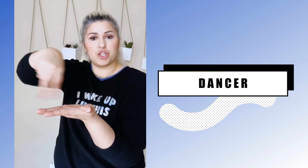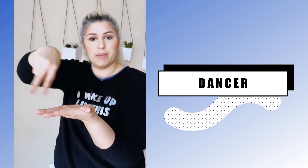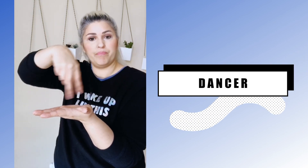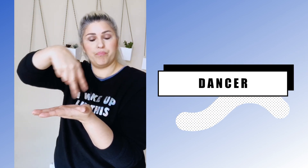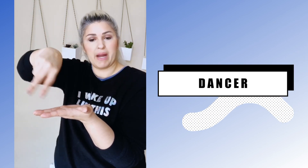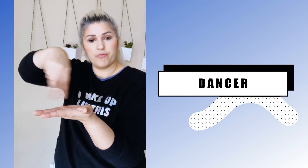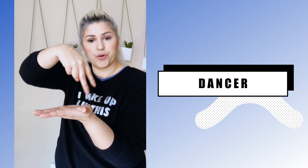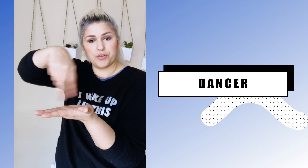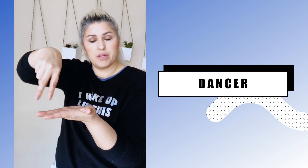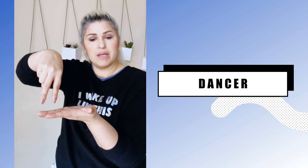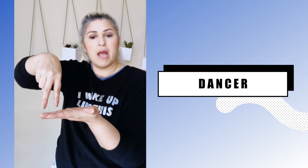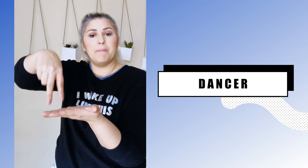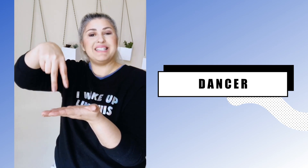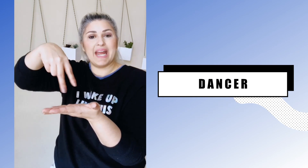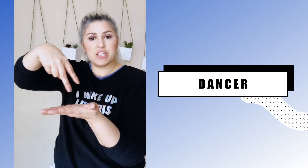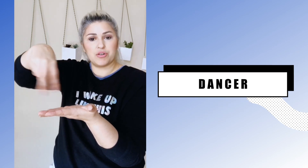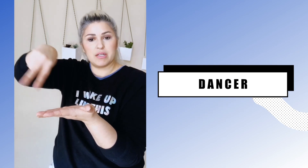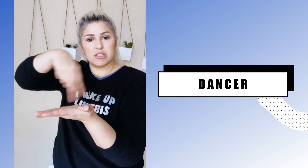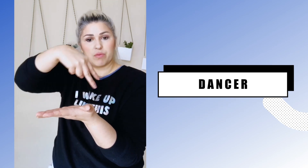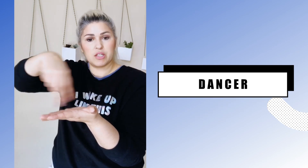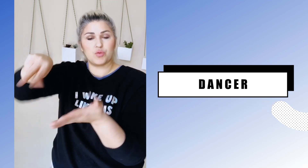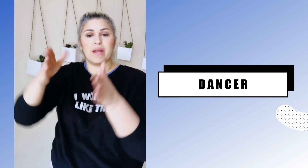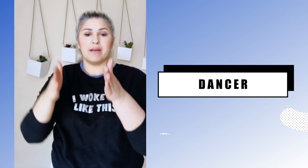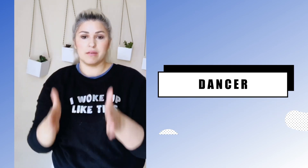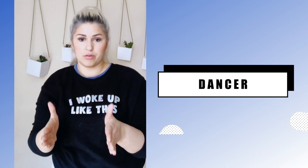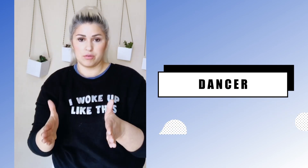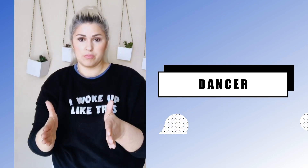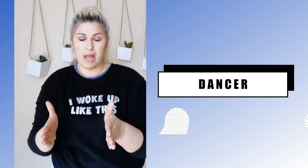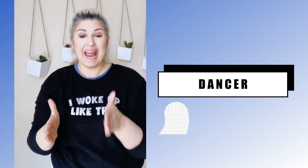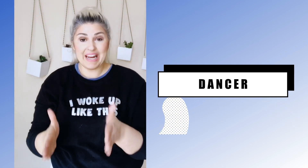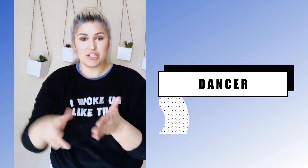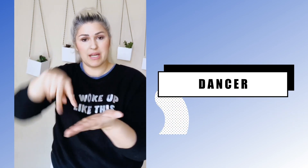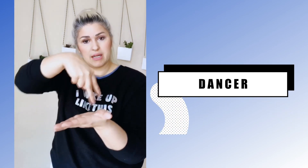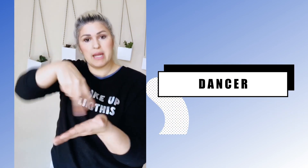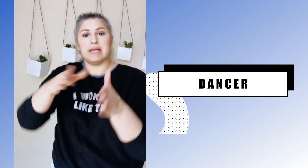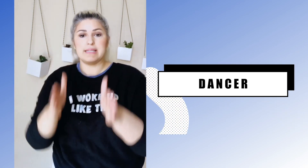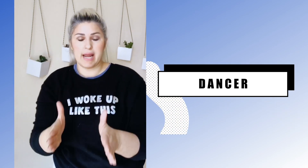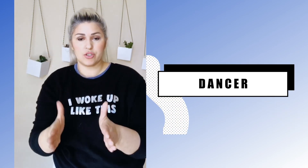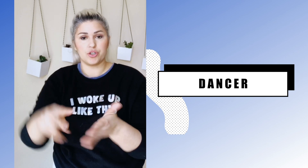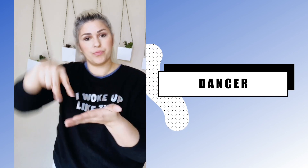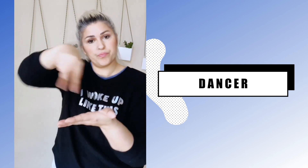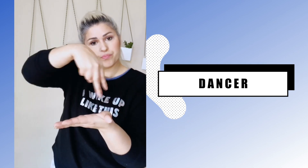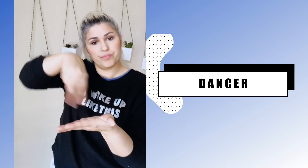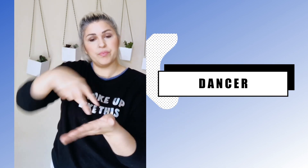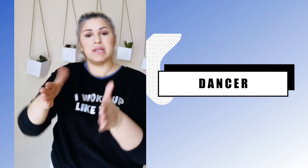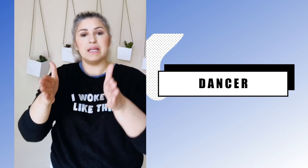like a pendulum, back and forth. But dancer is swing, swing, agent sign.